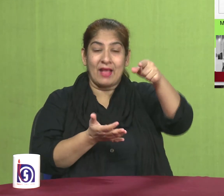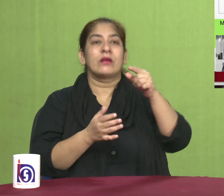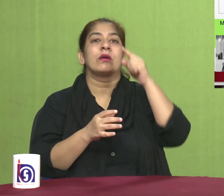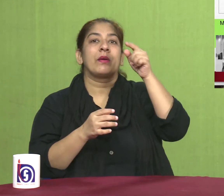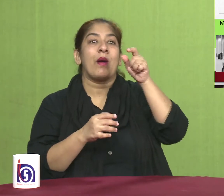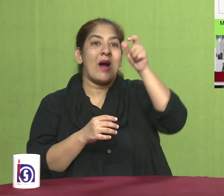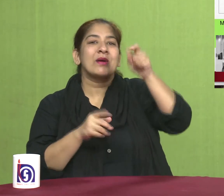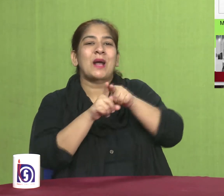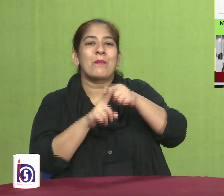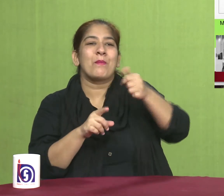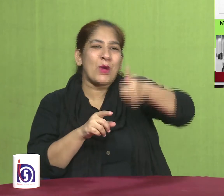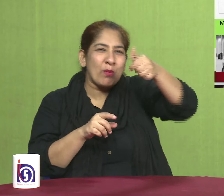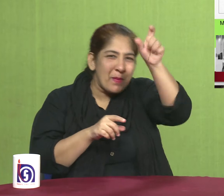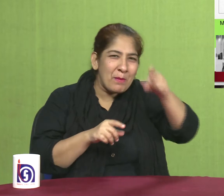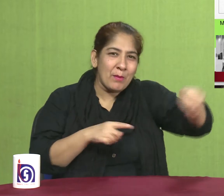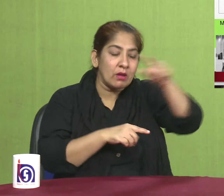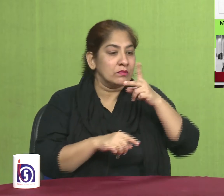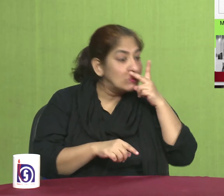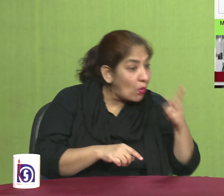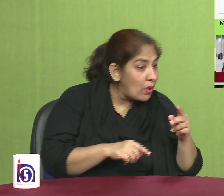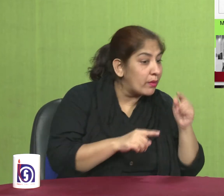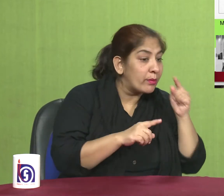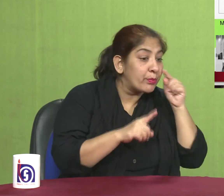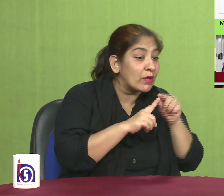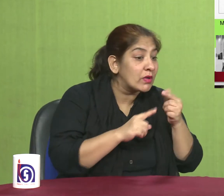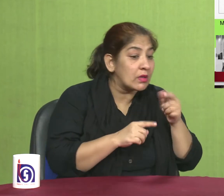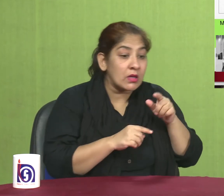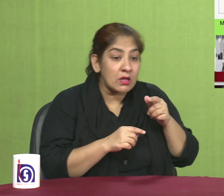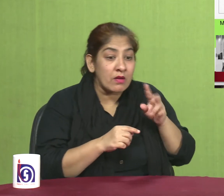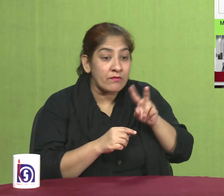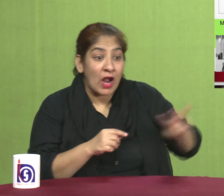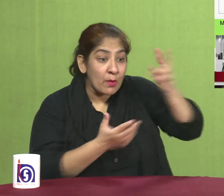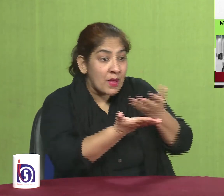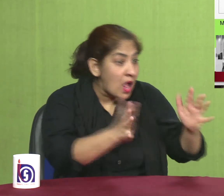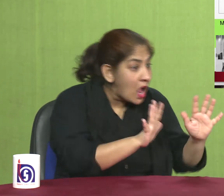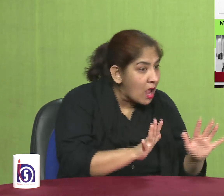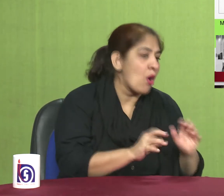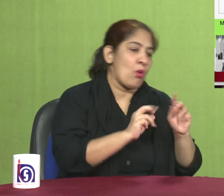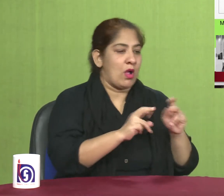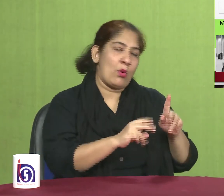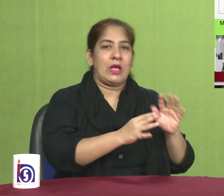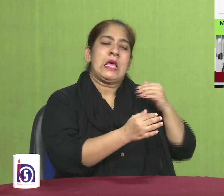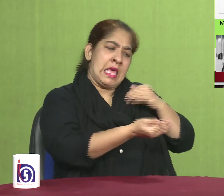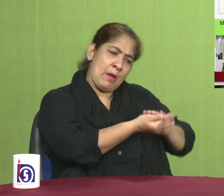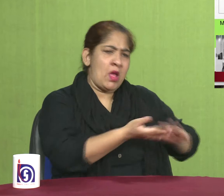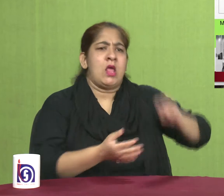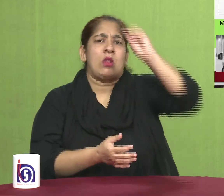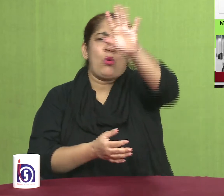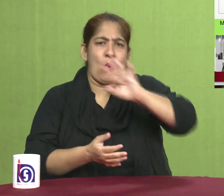Sometimes there are different types of values, the properties, like there are movable goods, there are shares, there